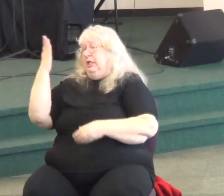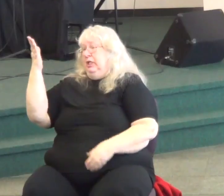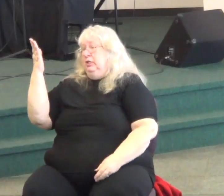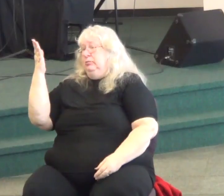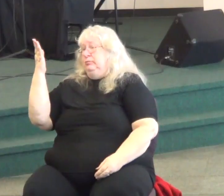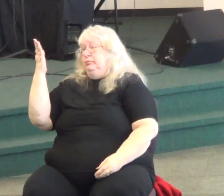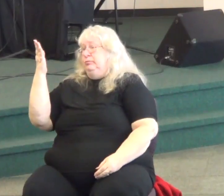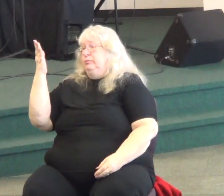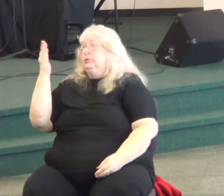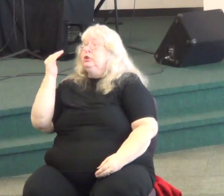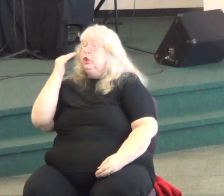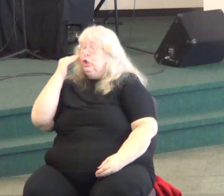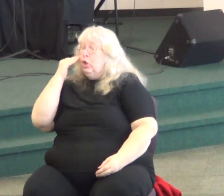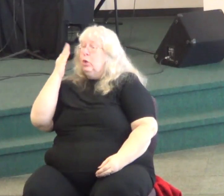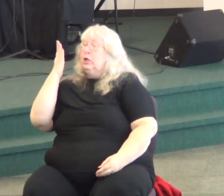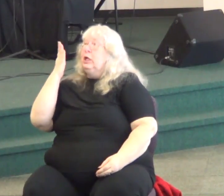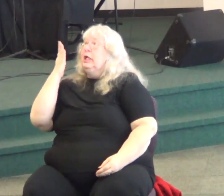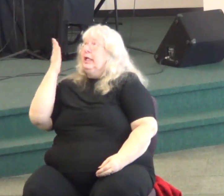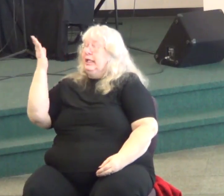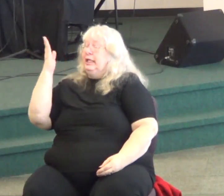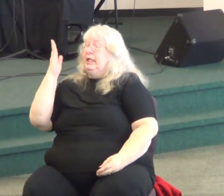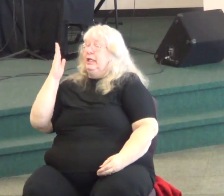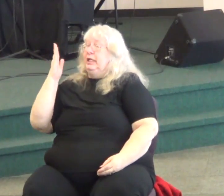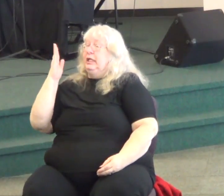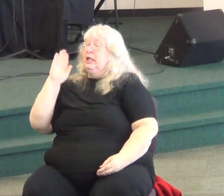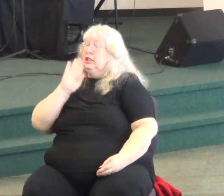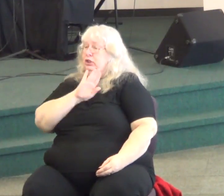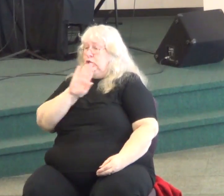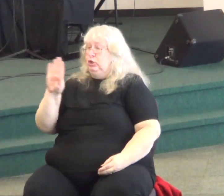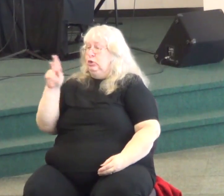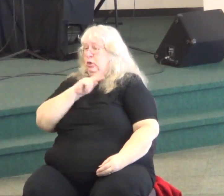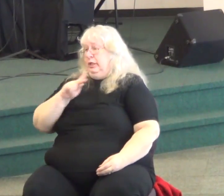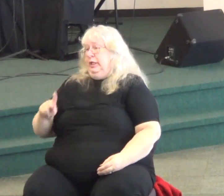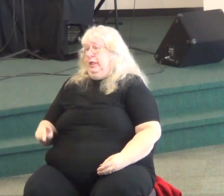We've all fallen short and sinned, every one of us in this room.